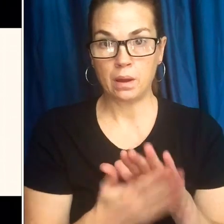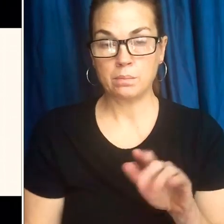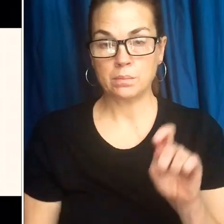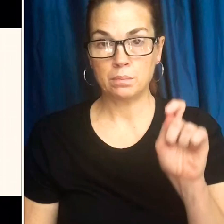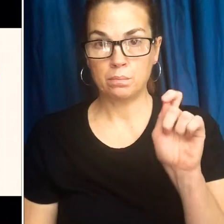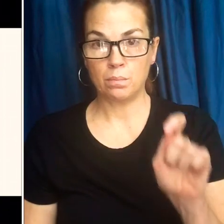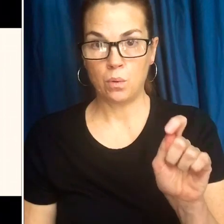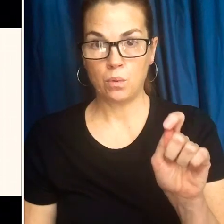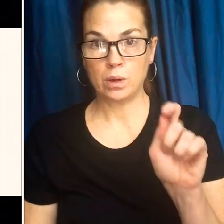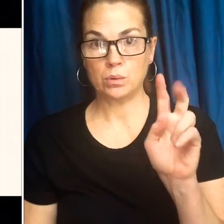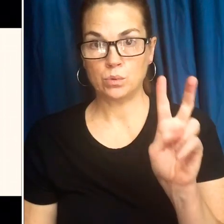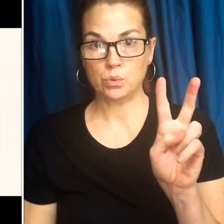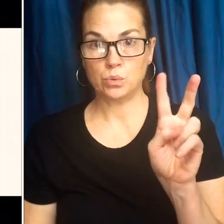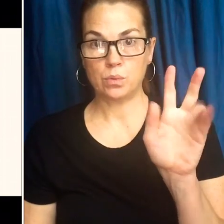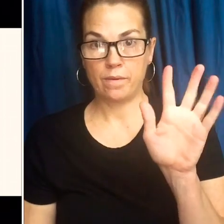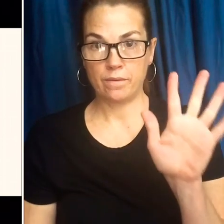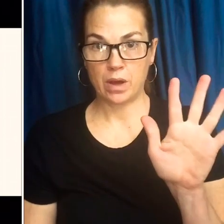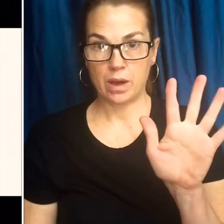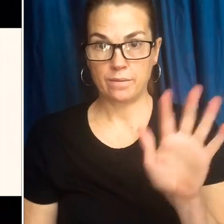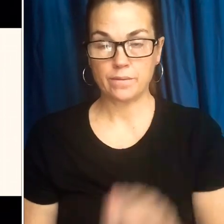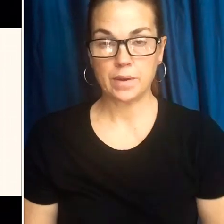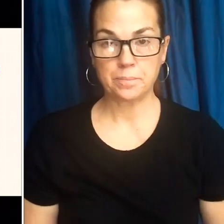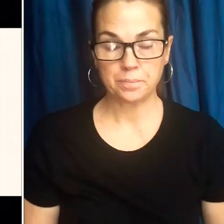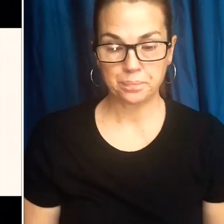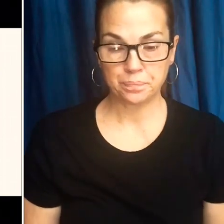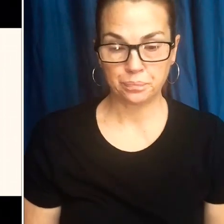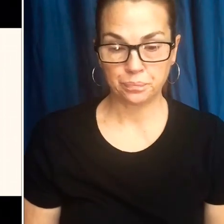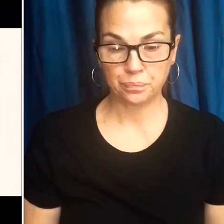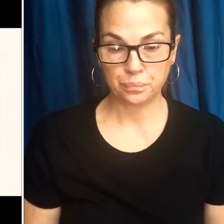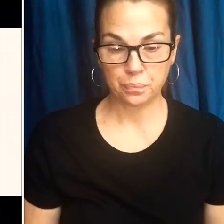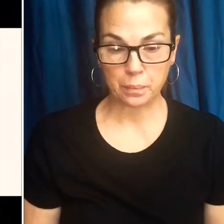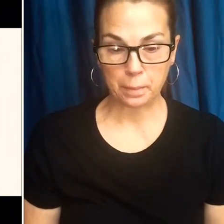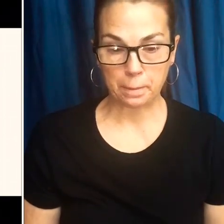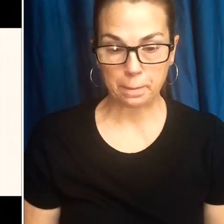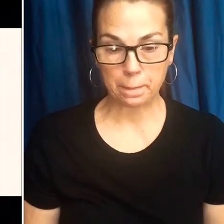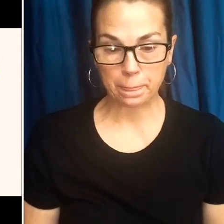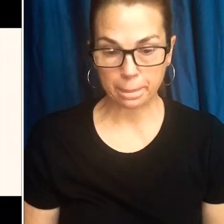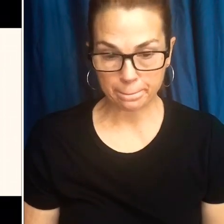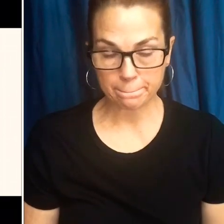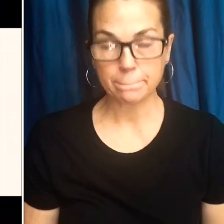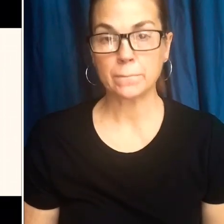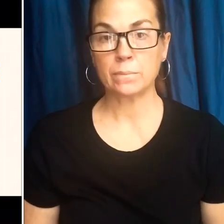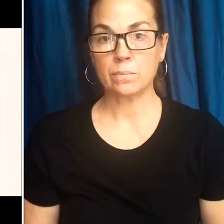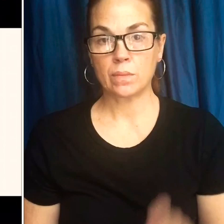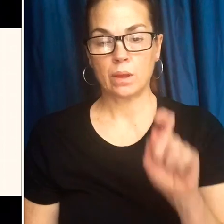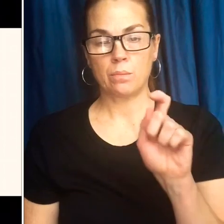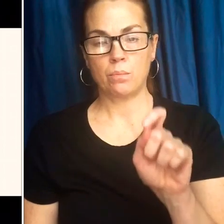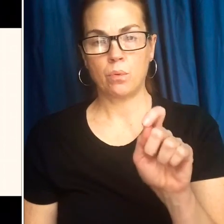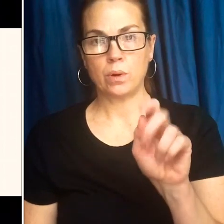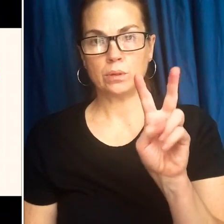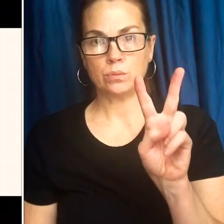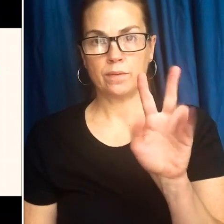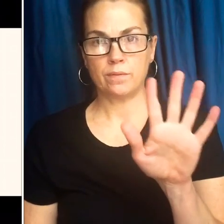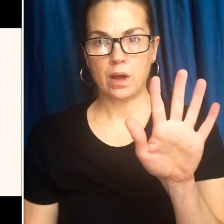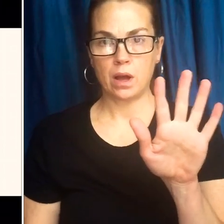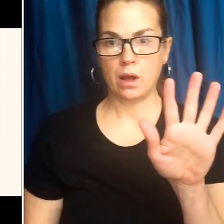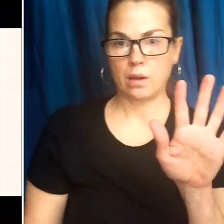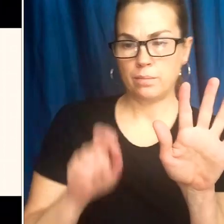0.25 is less than 0.35. In other words, 25 hundredths is less than 35